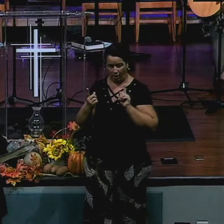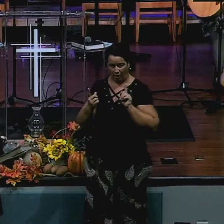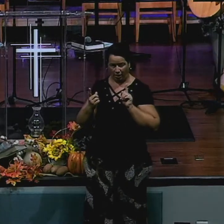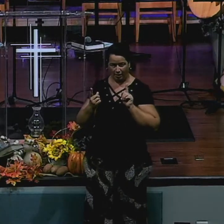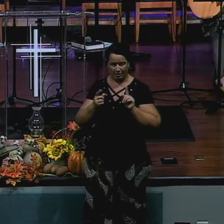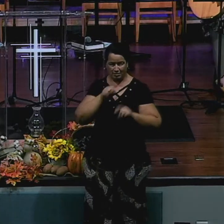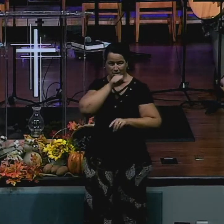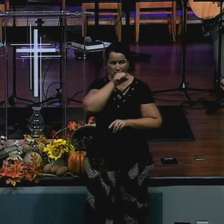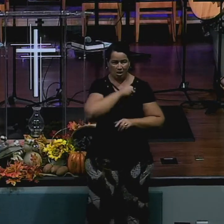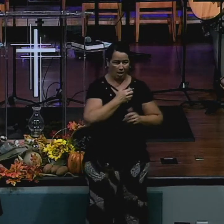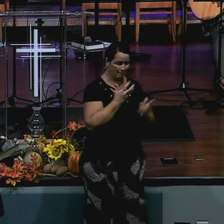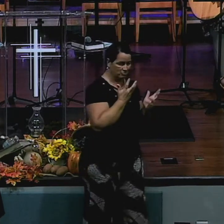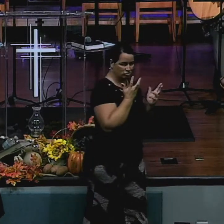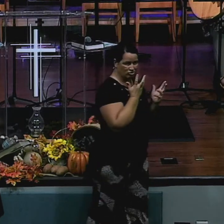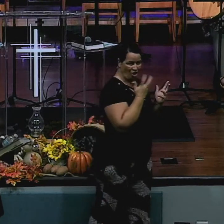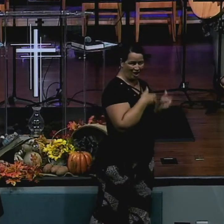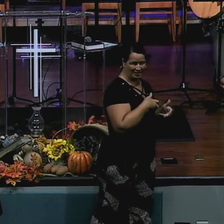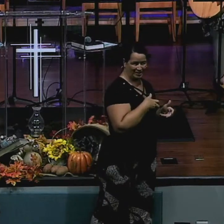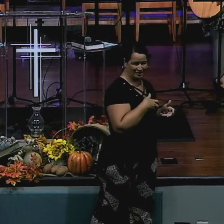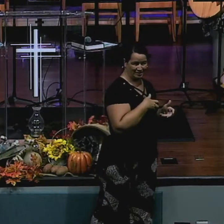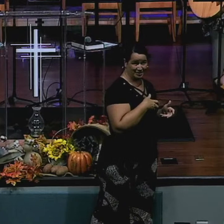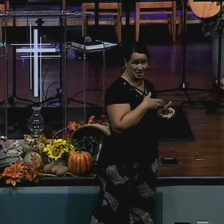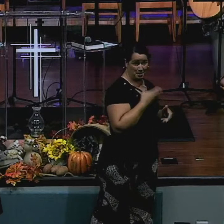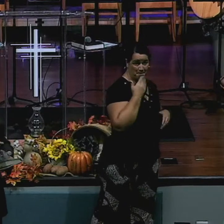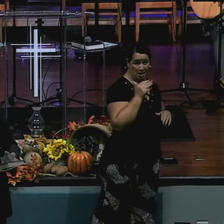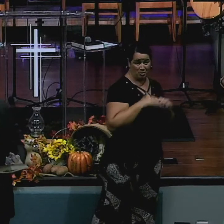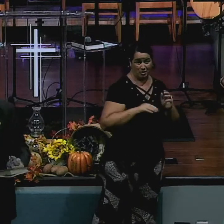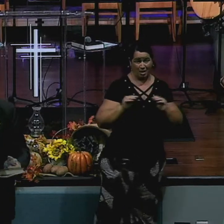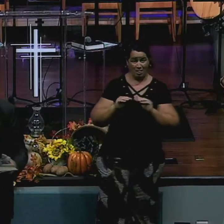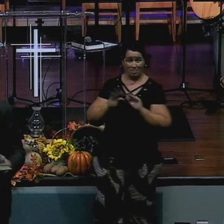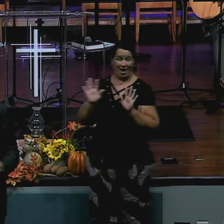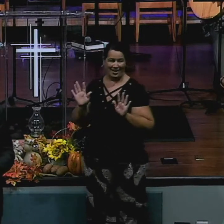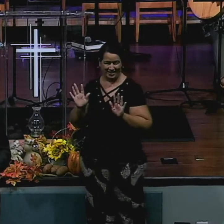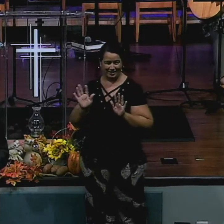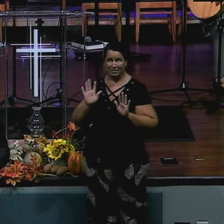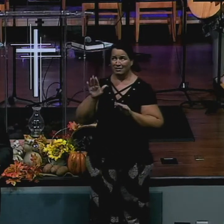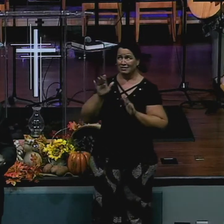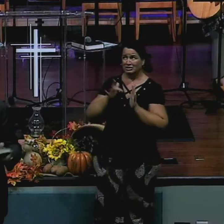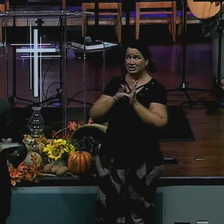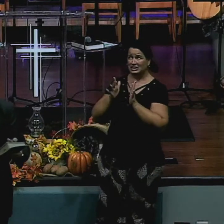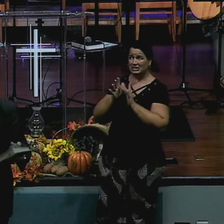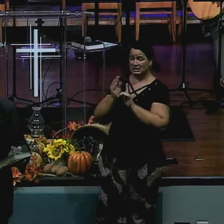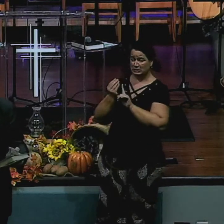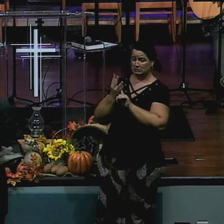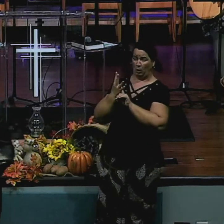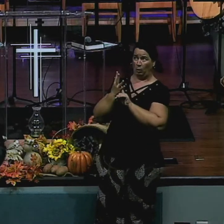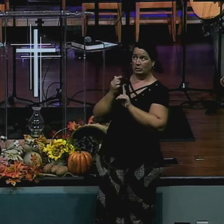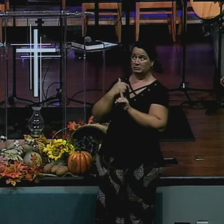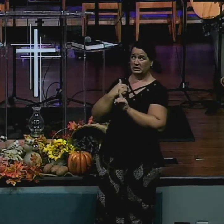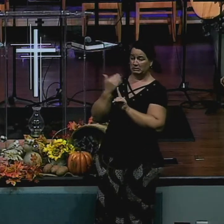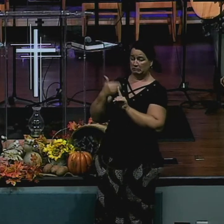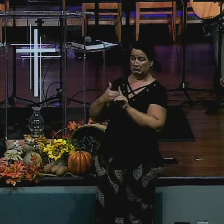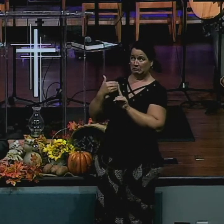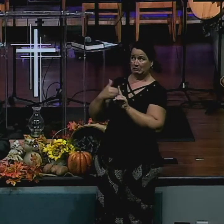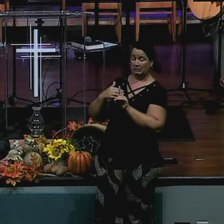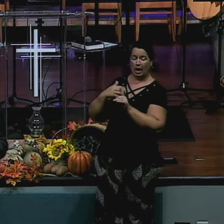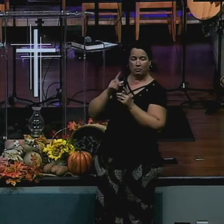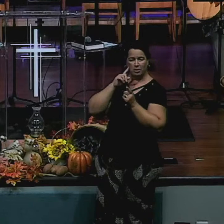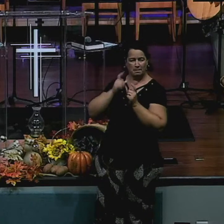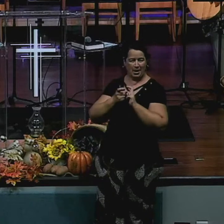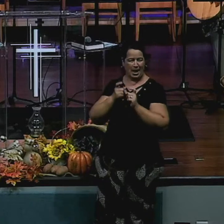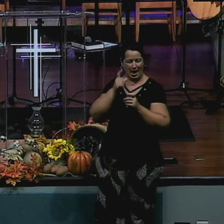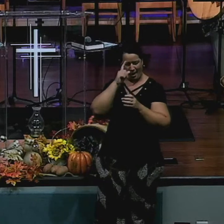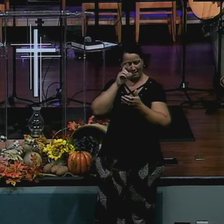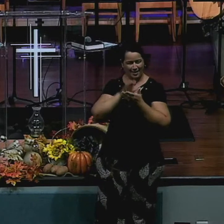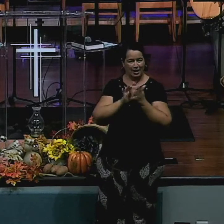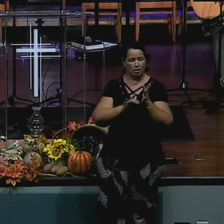unless they're eagerly. So you got to come to the light. You got to say, Jesus, I know you're the light of the world. Expose my darkness. I repent. I turn. I believe in you. And then the Bible says, the blood